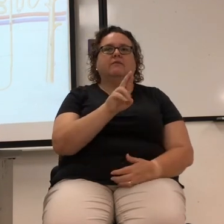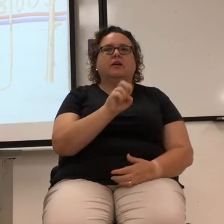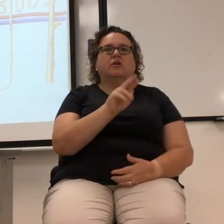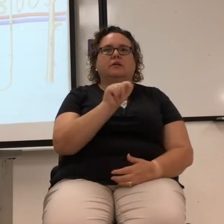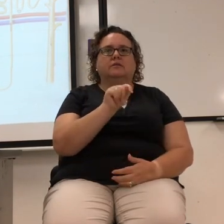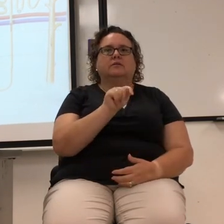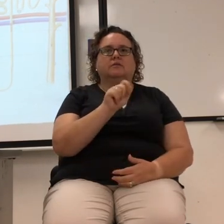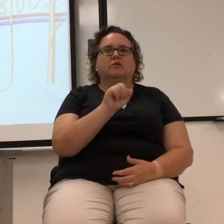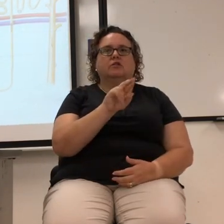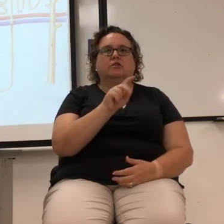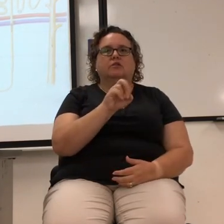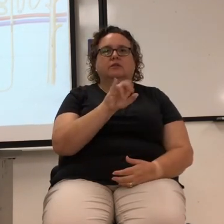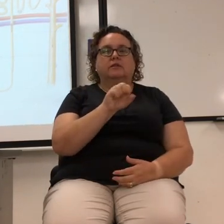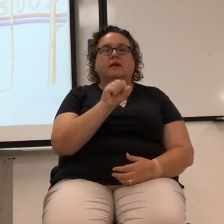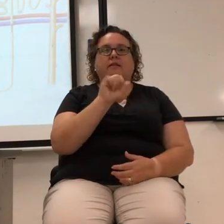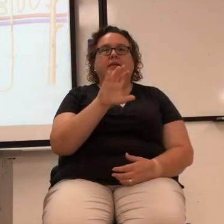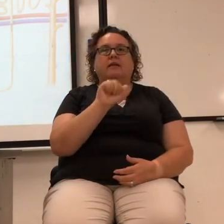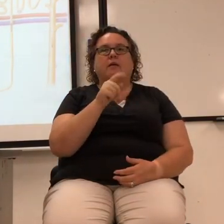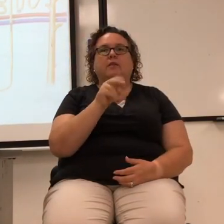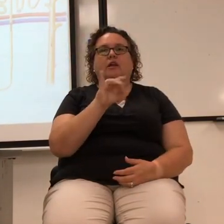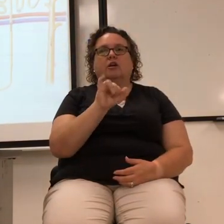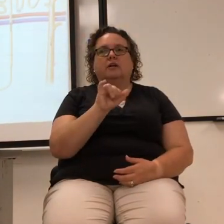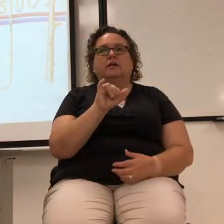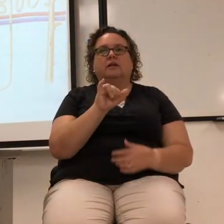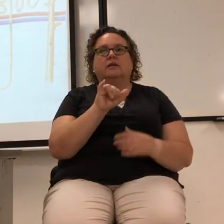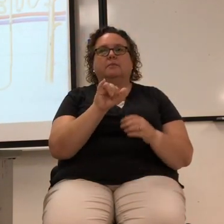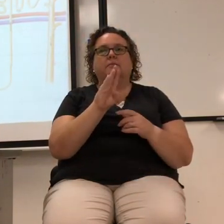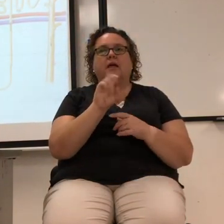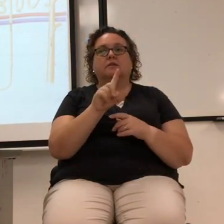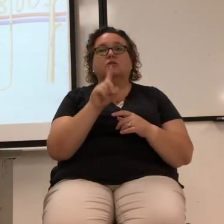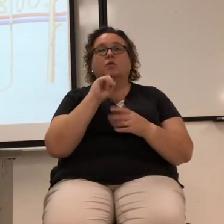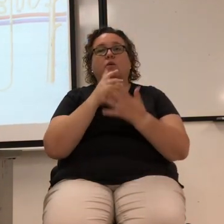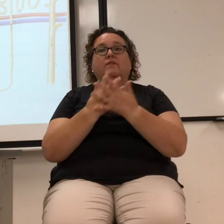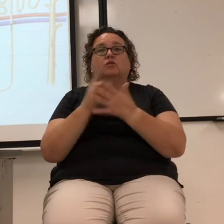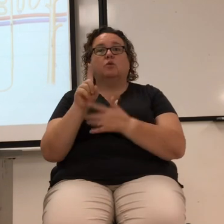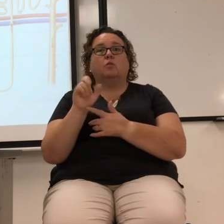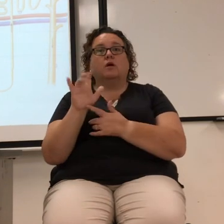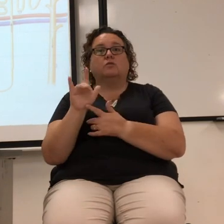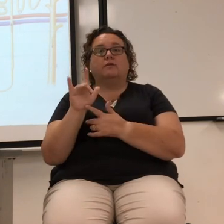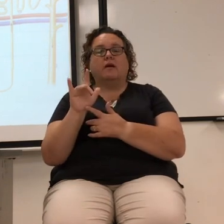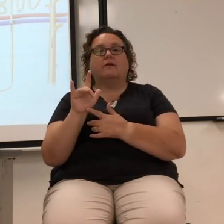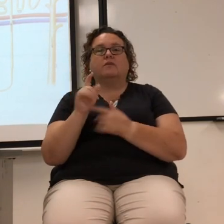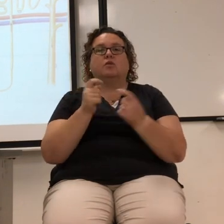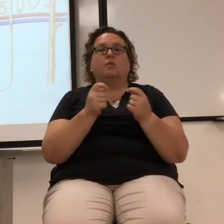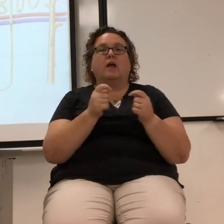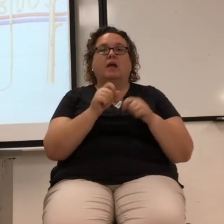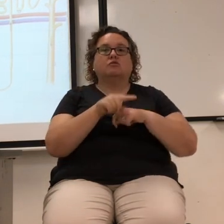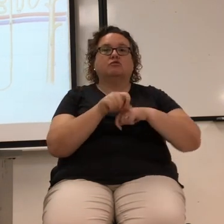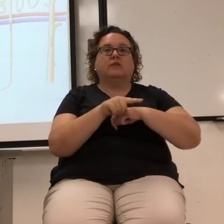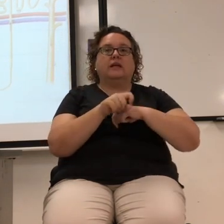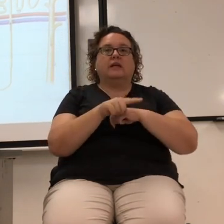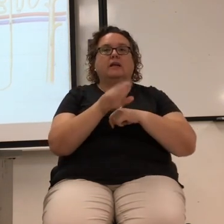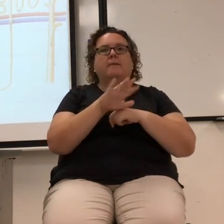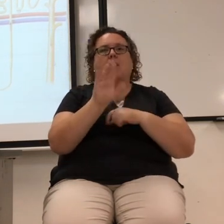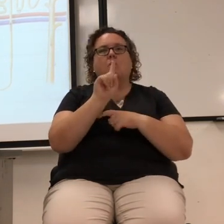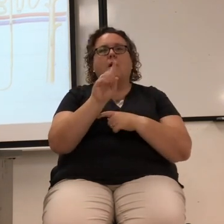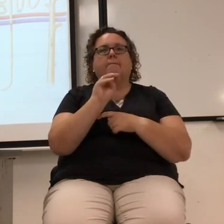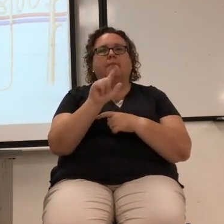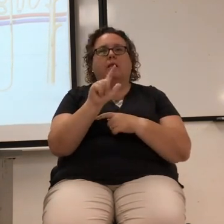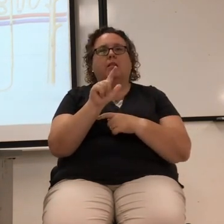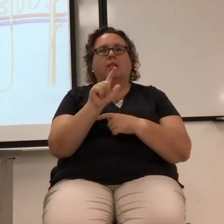capillary beds. So you filter 125, you excrete about 1 mil a minute of urine.